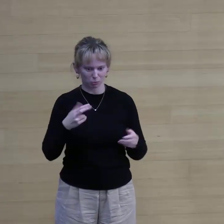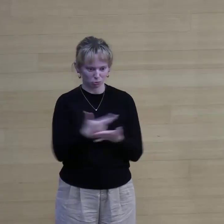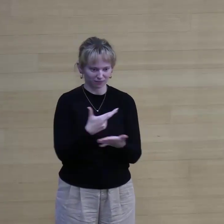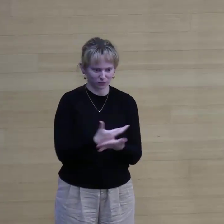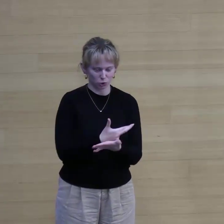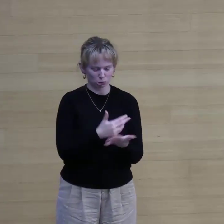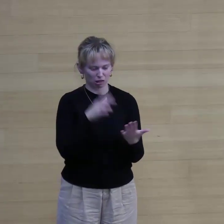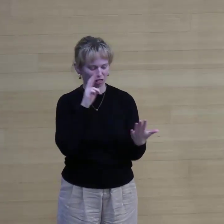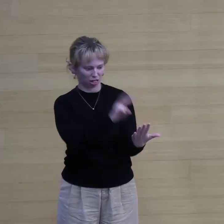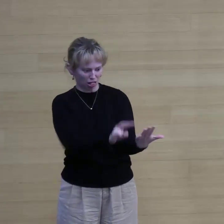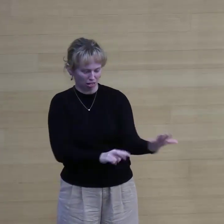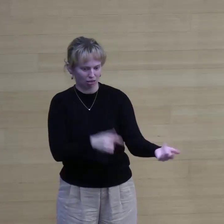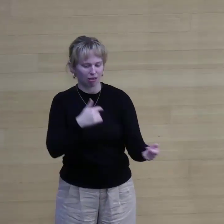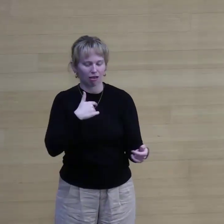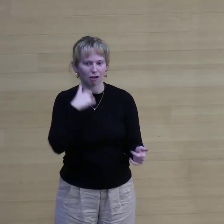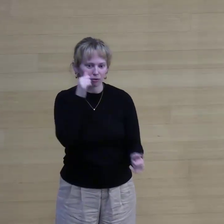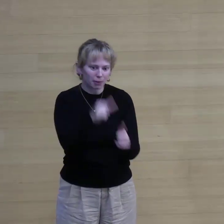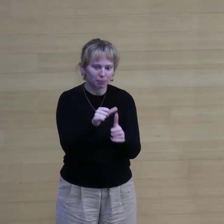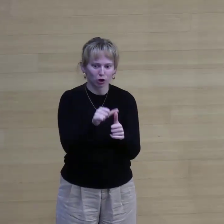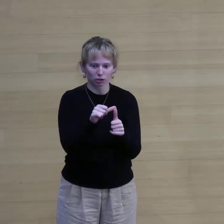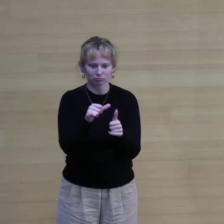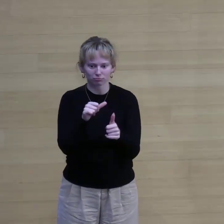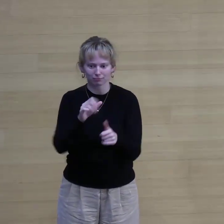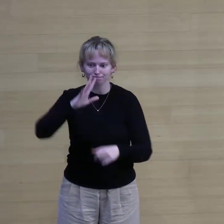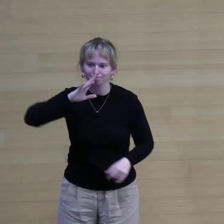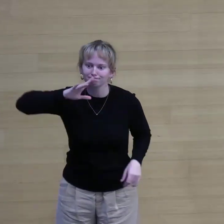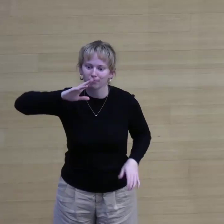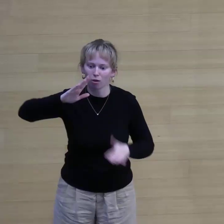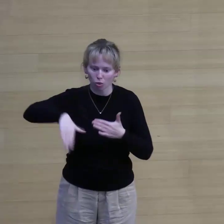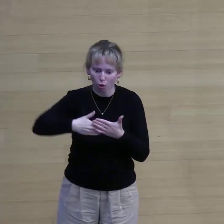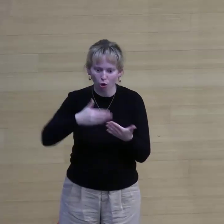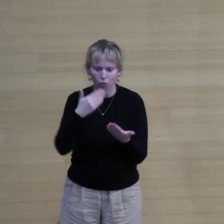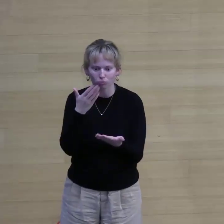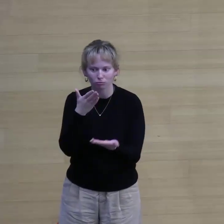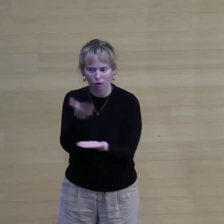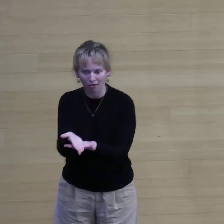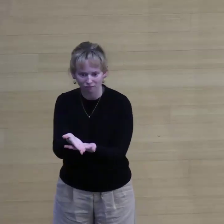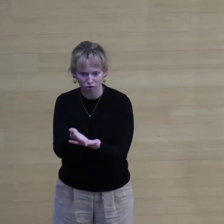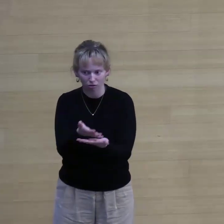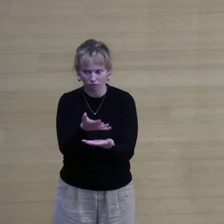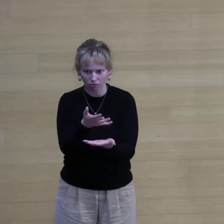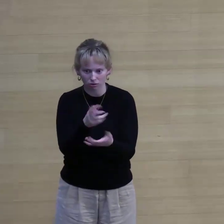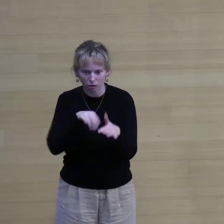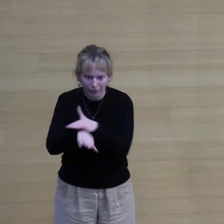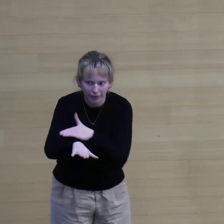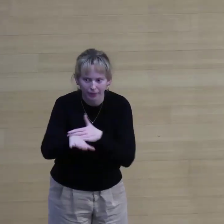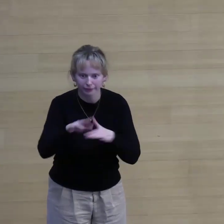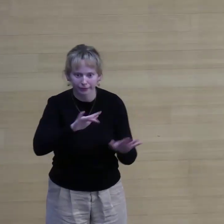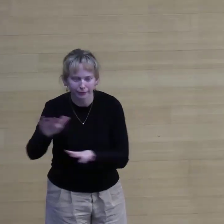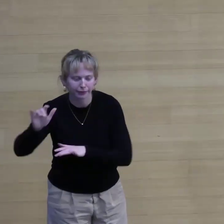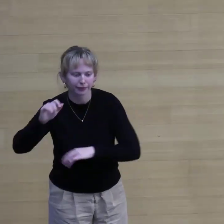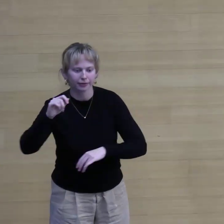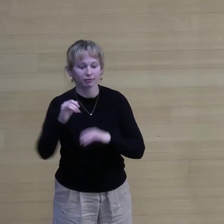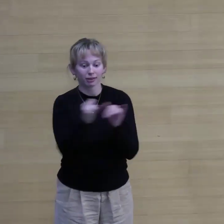And I remember us like audio narrating it the whole way and like getting to the club, and it was, and